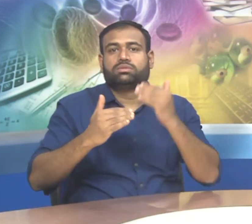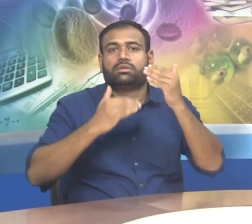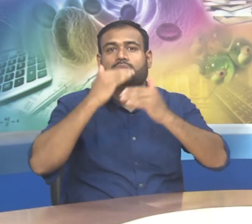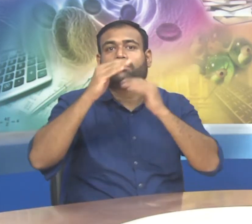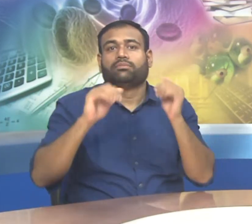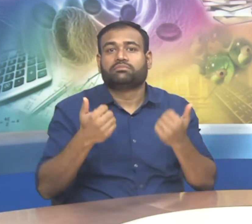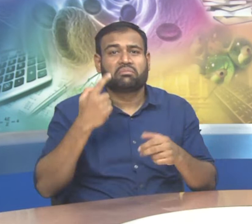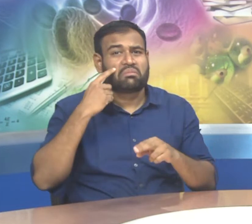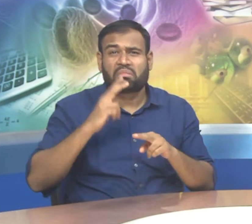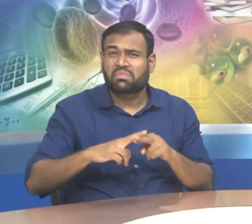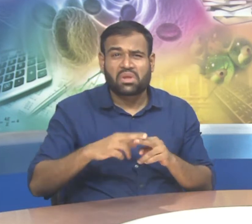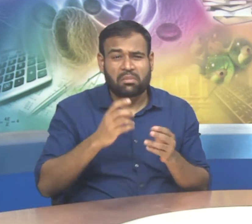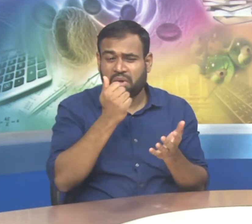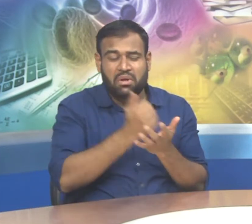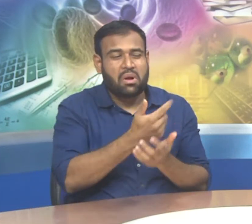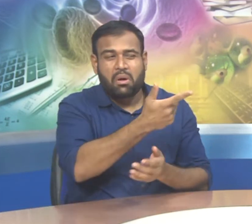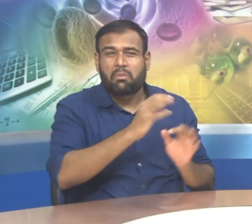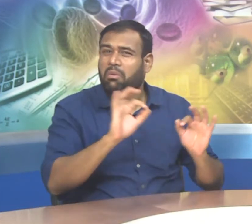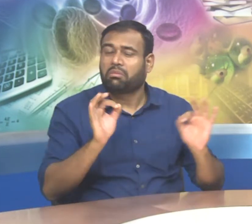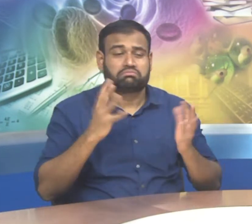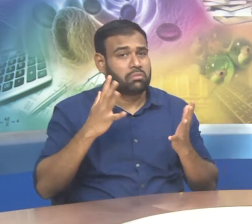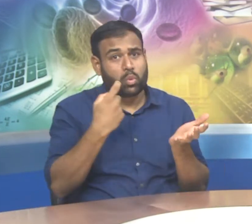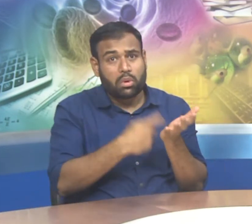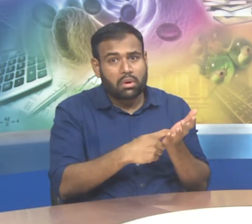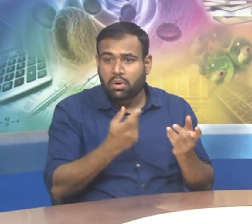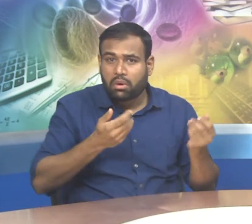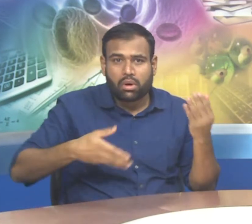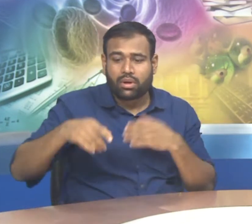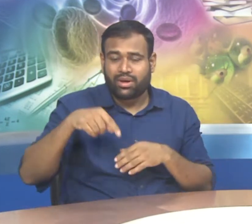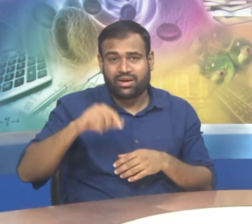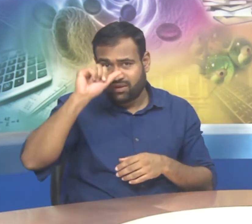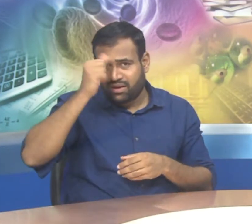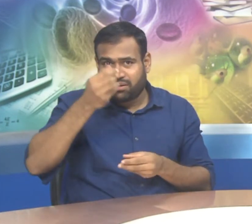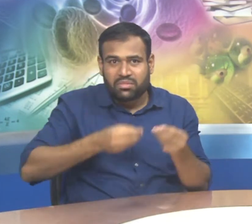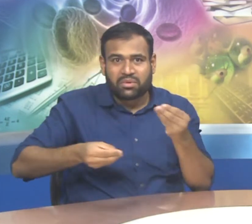And also it supports the economic development.